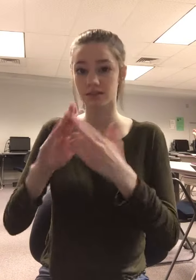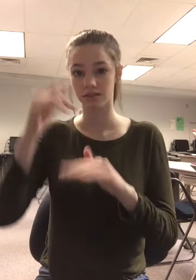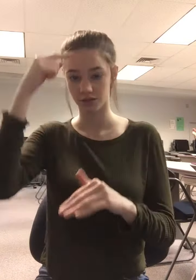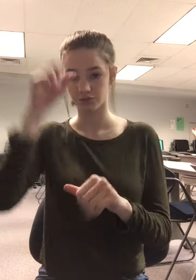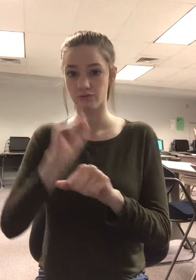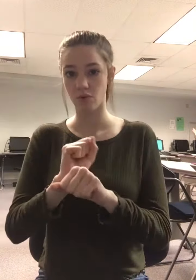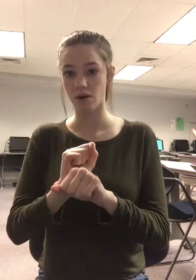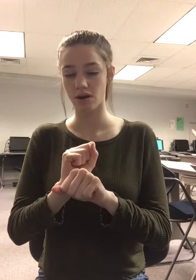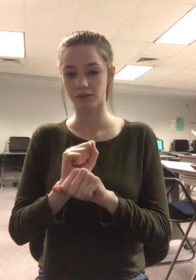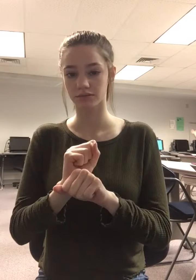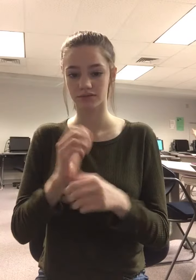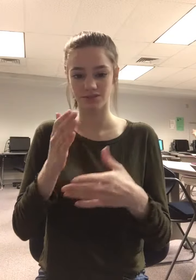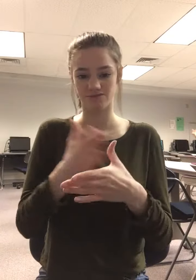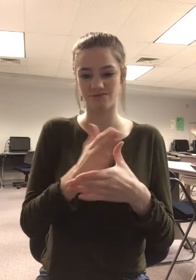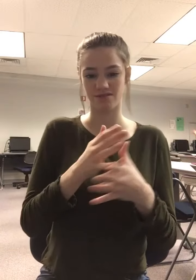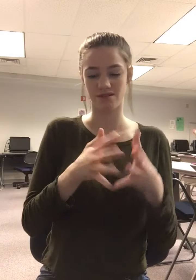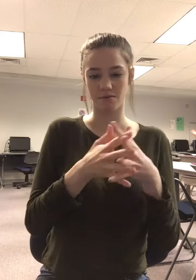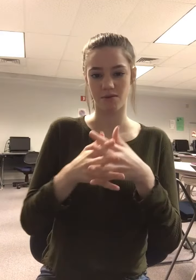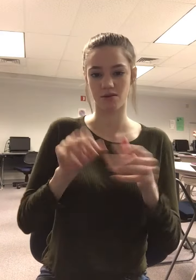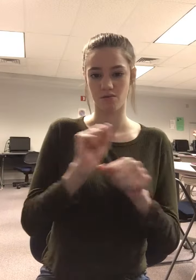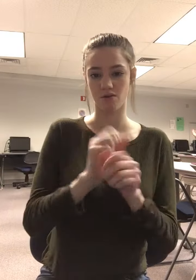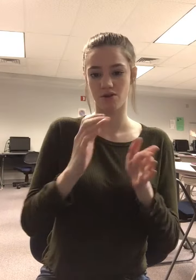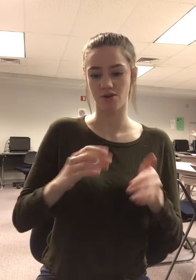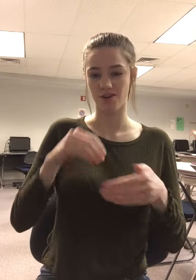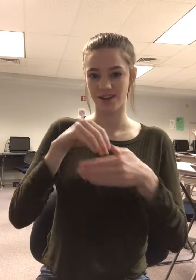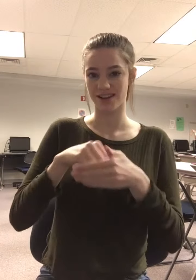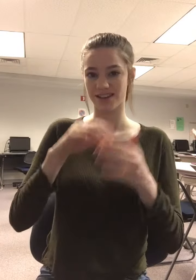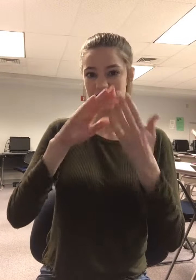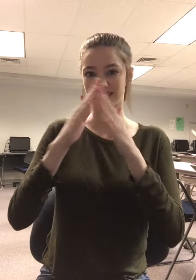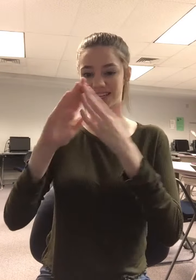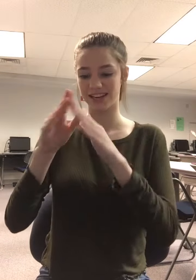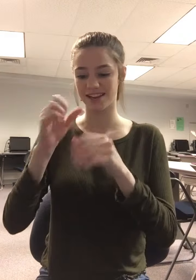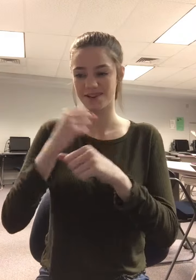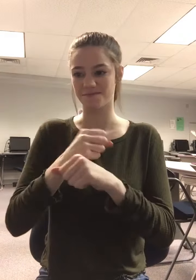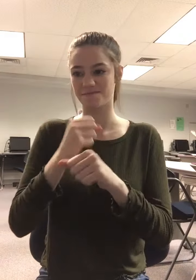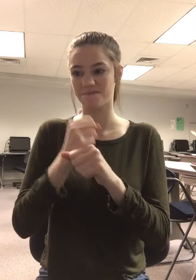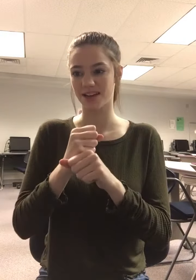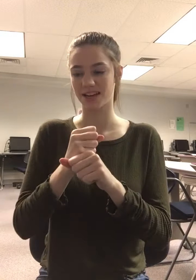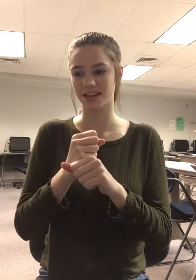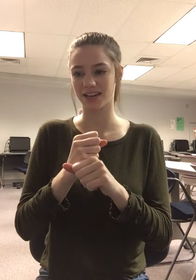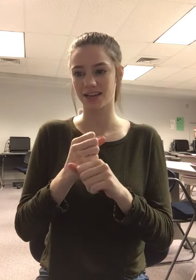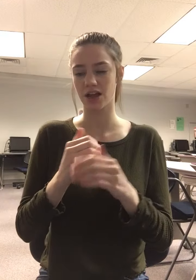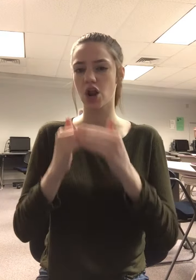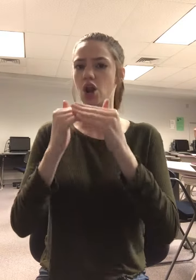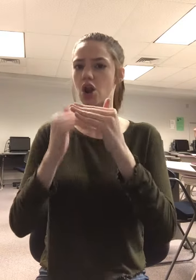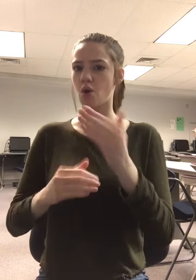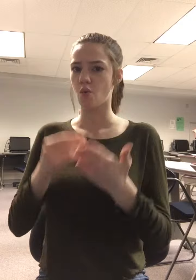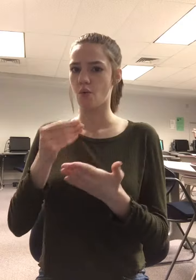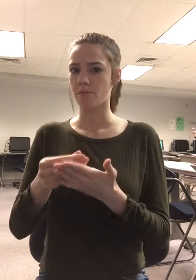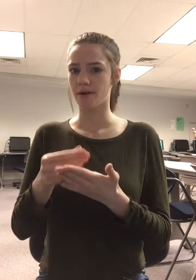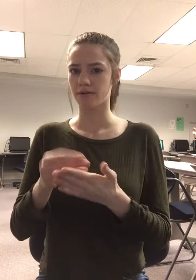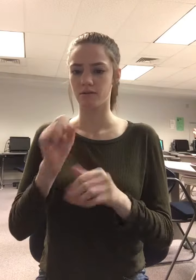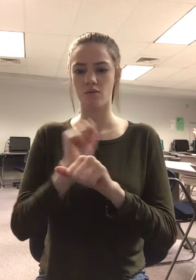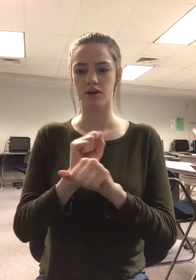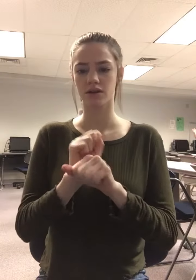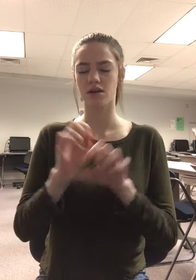American worker in the city were making low wages and working in atrocious working